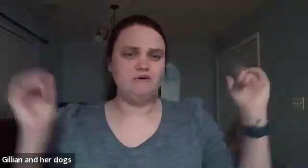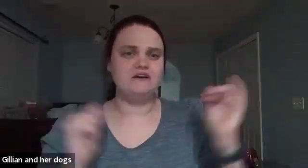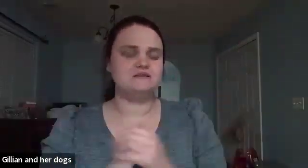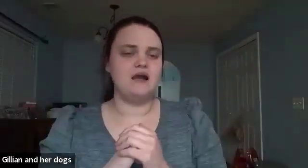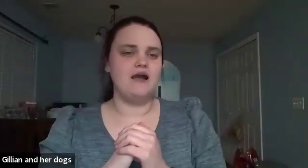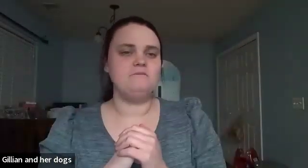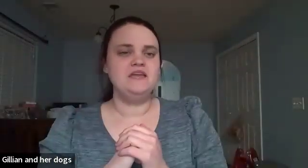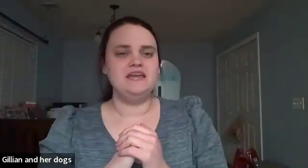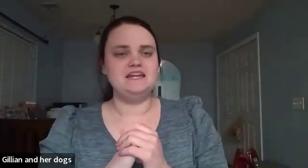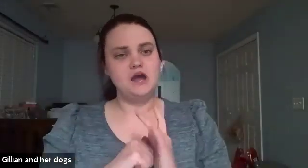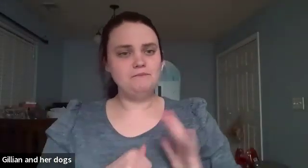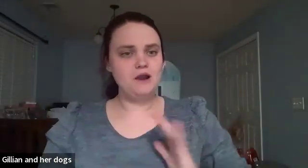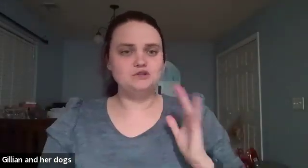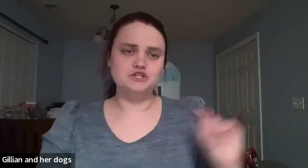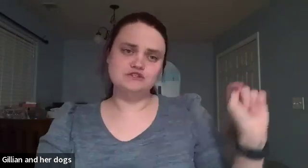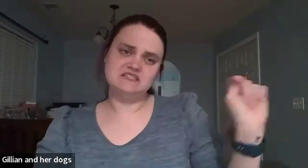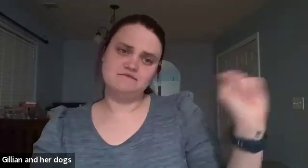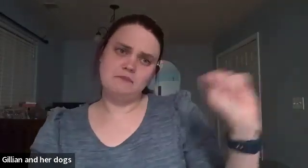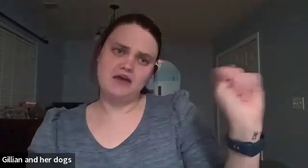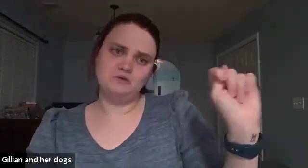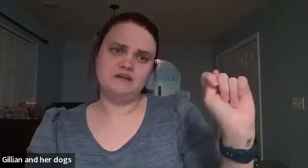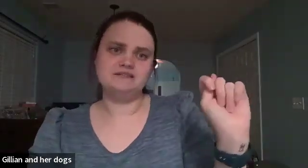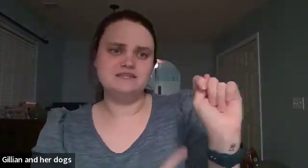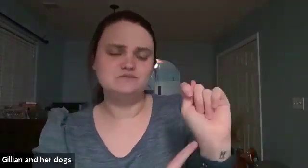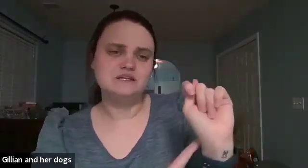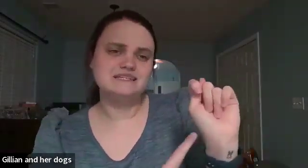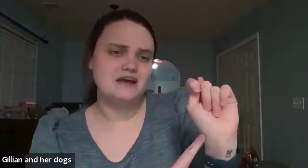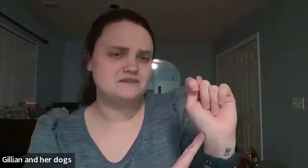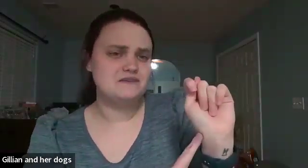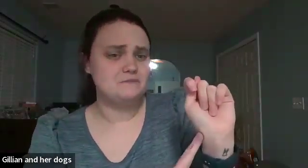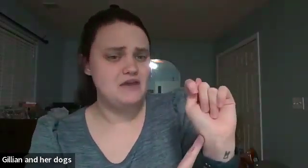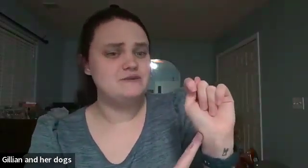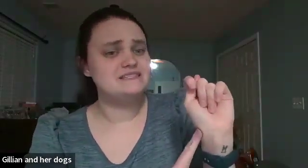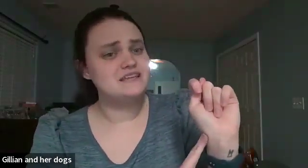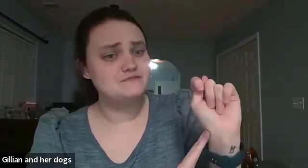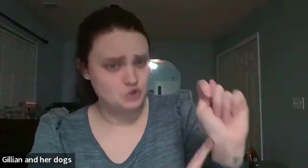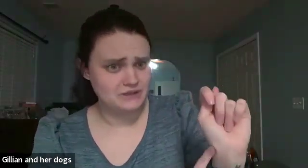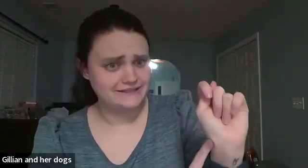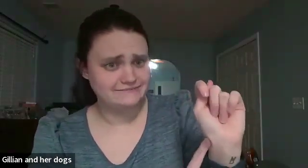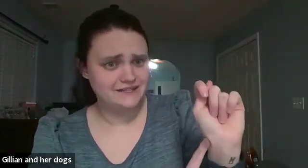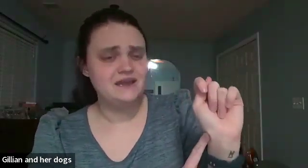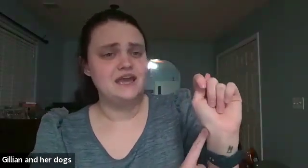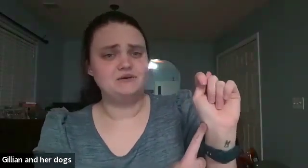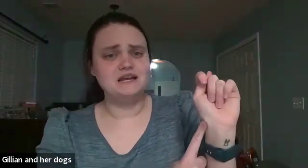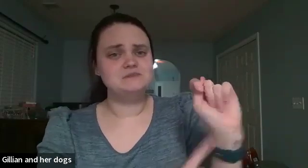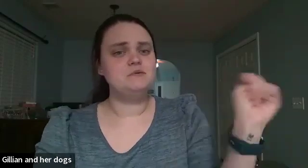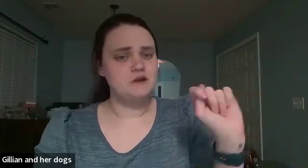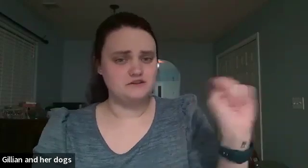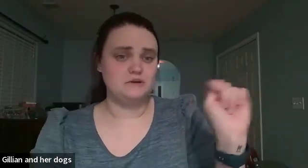with us about how it is not proper to use the sign for bathroom because this really is not the sign for bathroom, it's the sign for toilet. And you were asking people where the